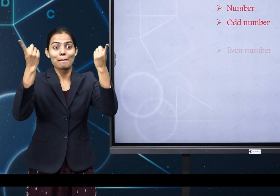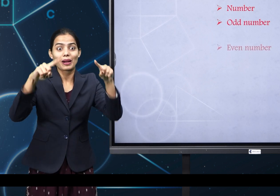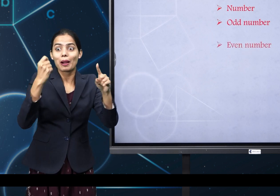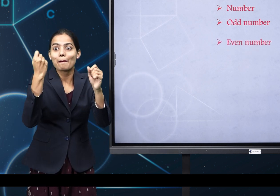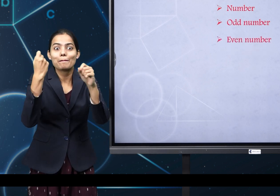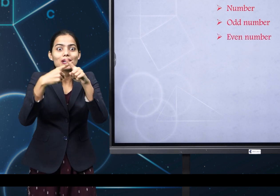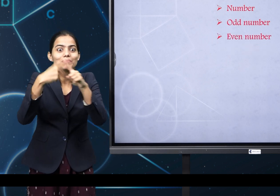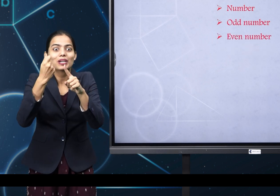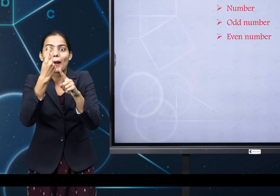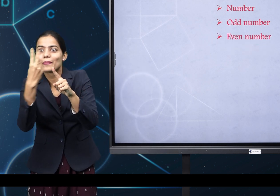even number,